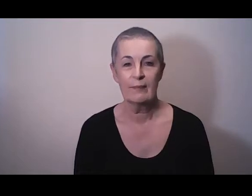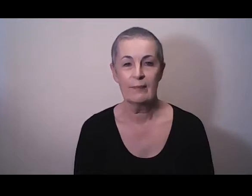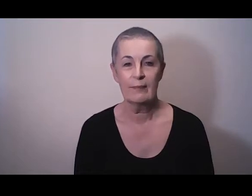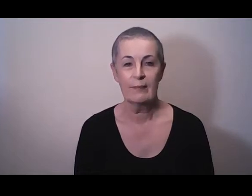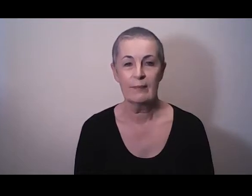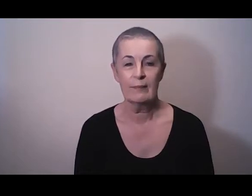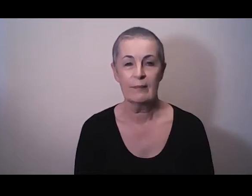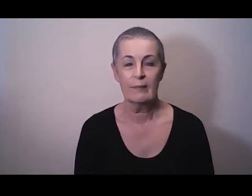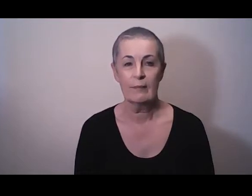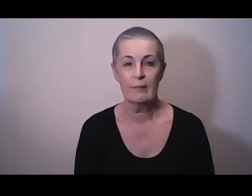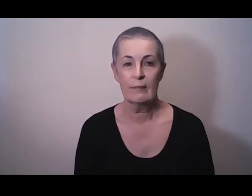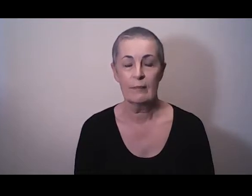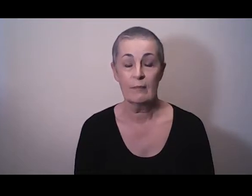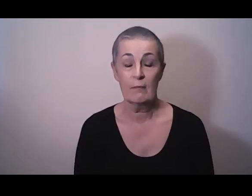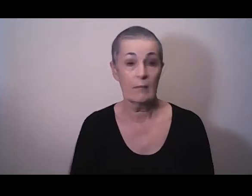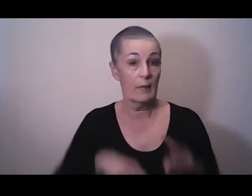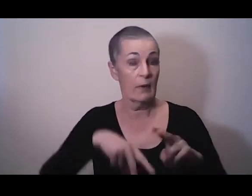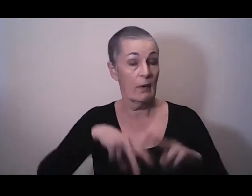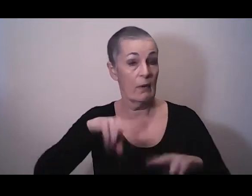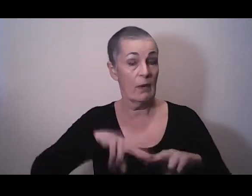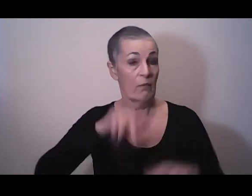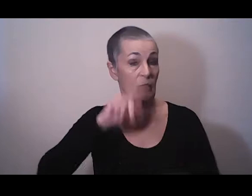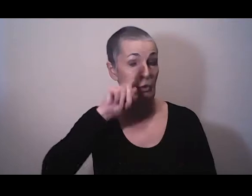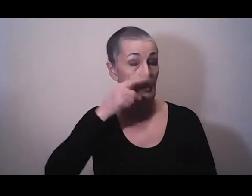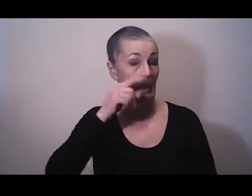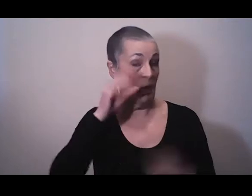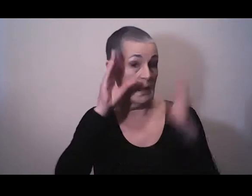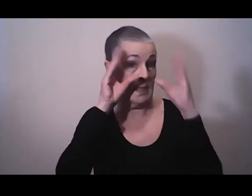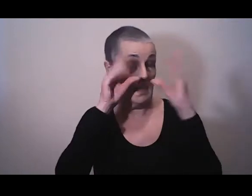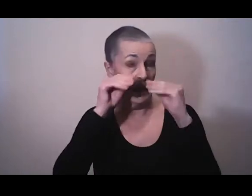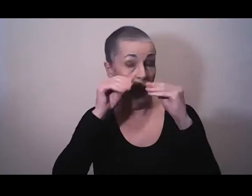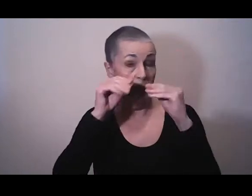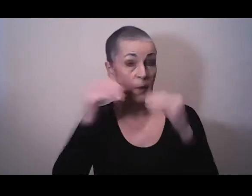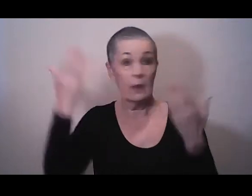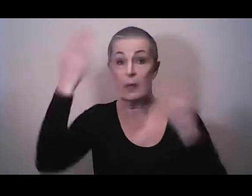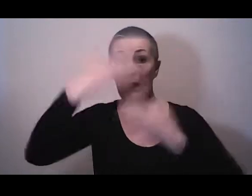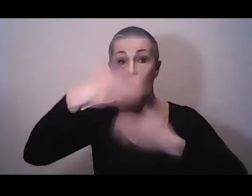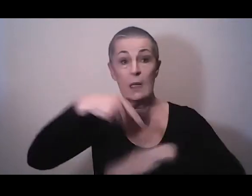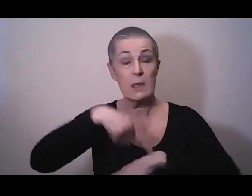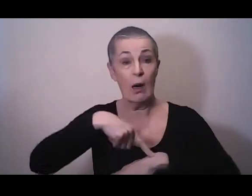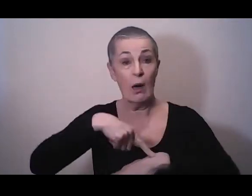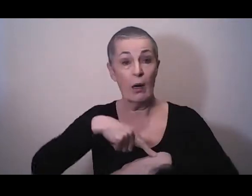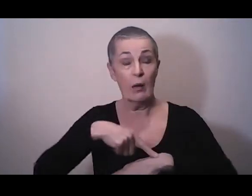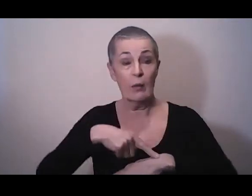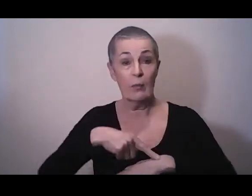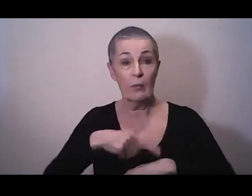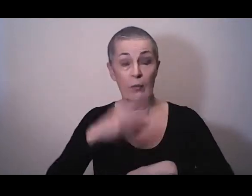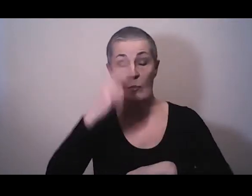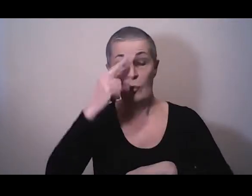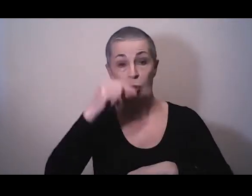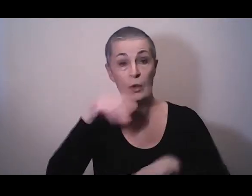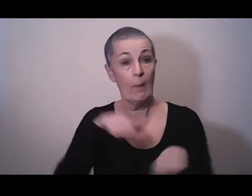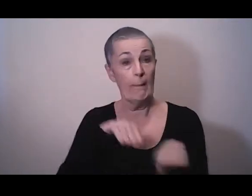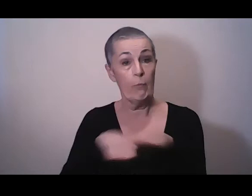You know, if you can't sleep at night, it's a lovely exercise to do. It just means you have to get up out of bed, of course, which is